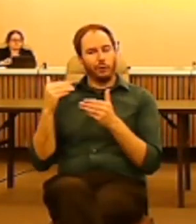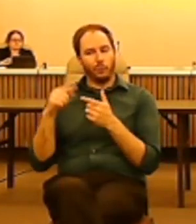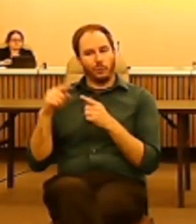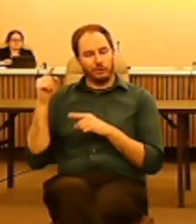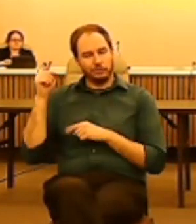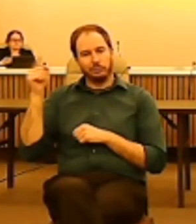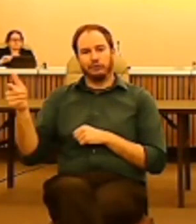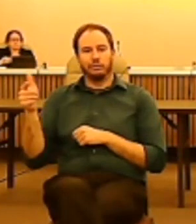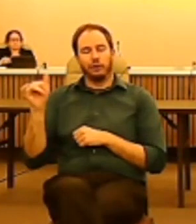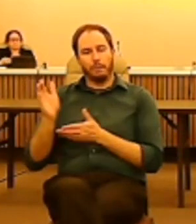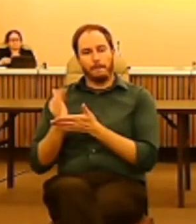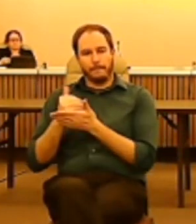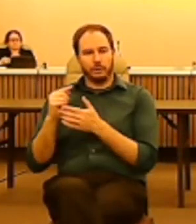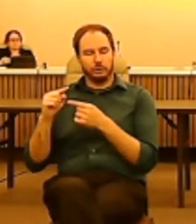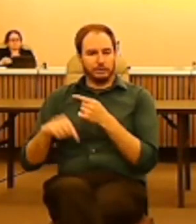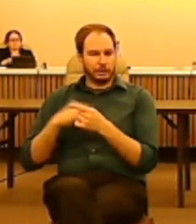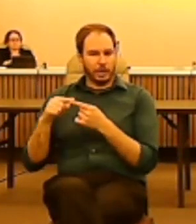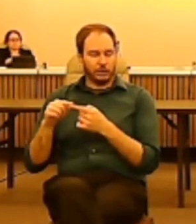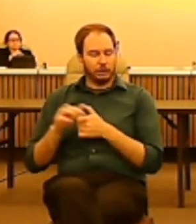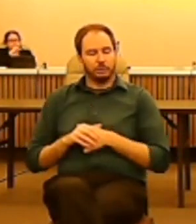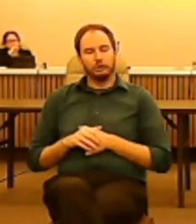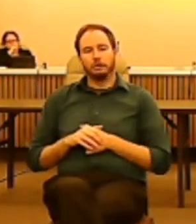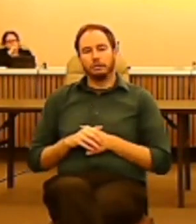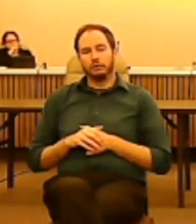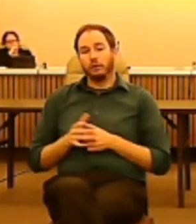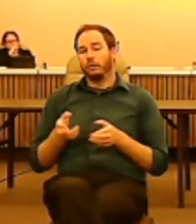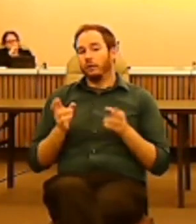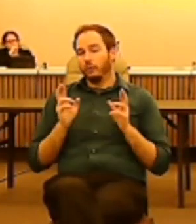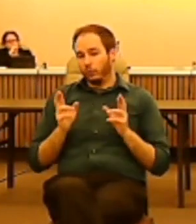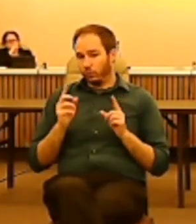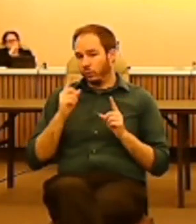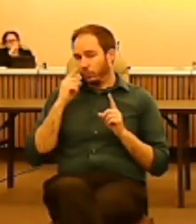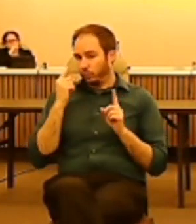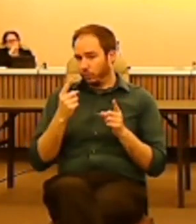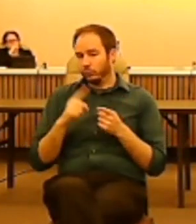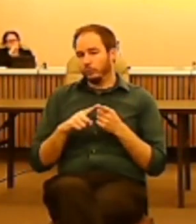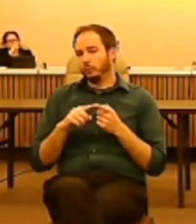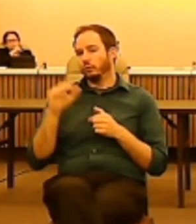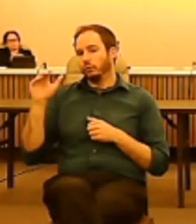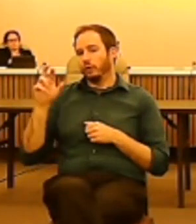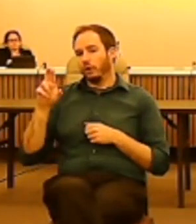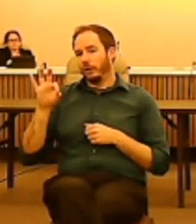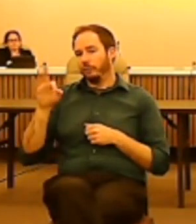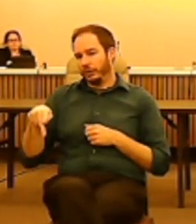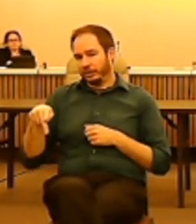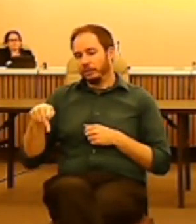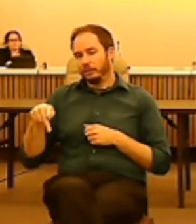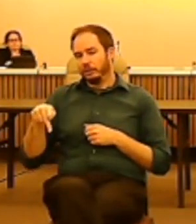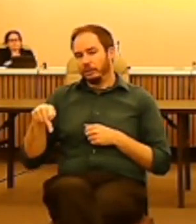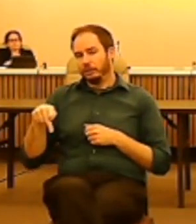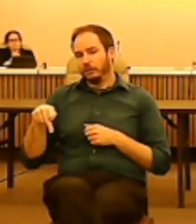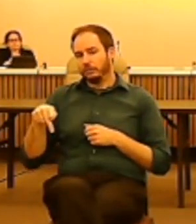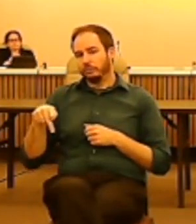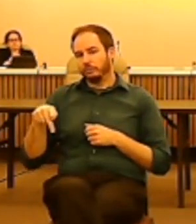at the budget cycle. So the hope is to be able to put out an RFP